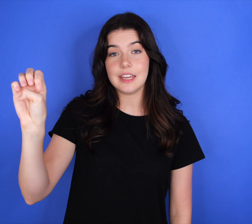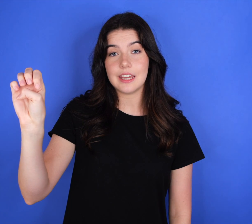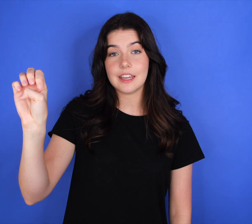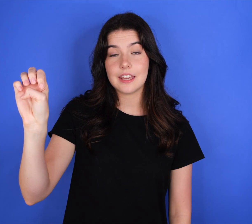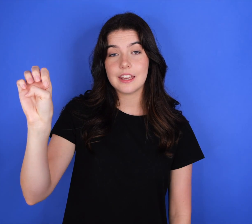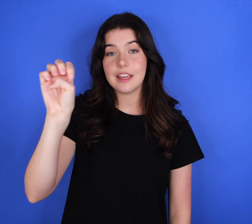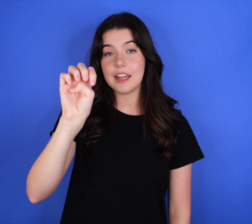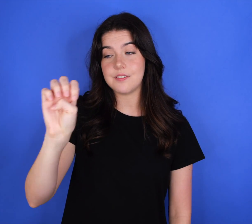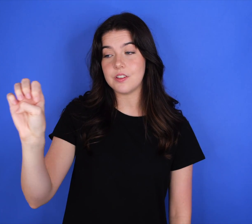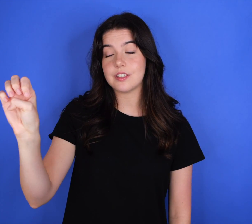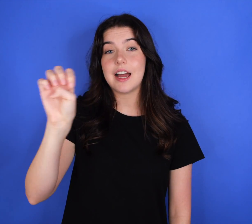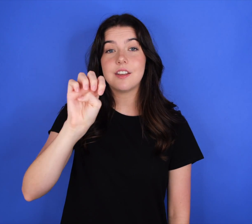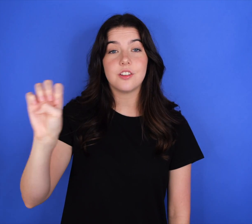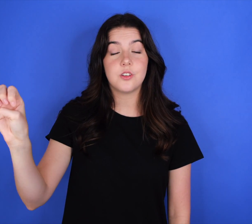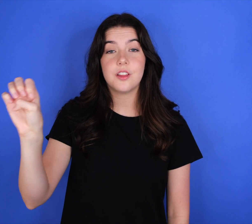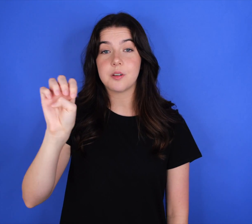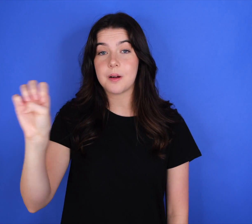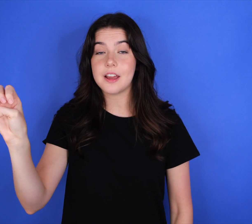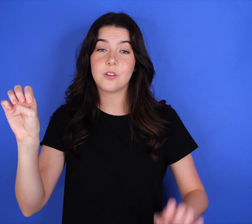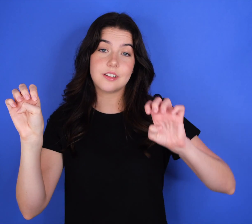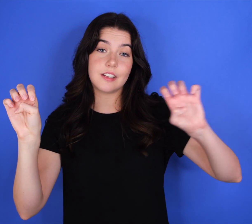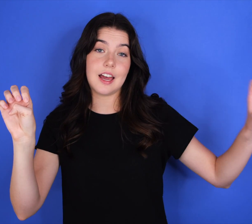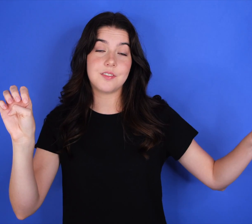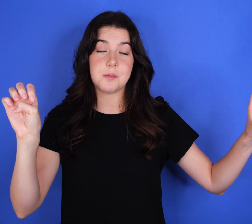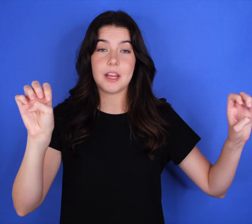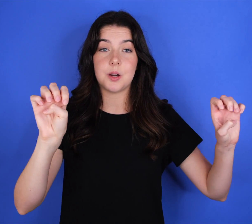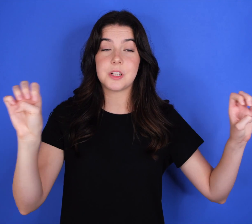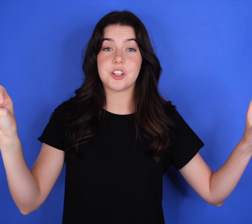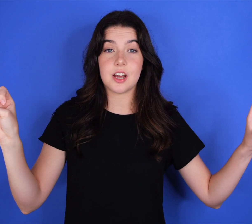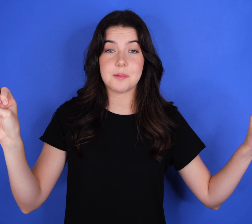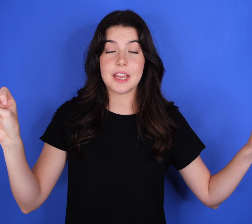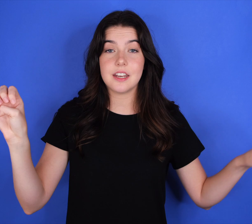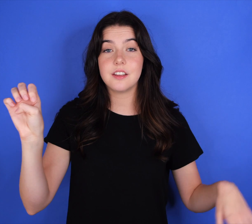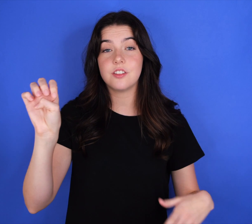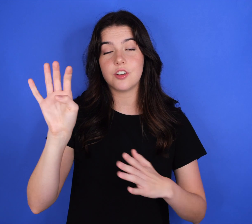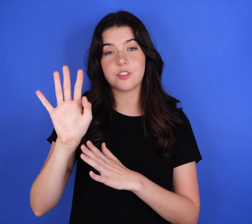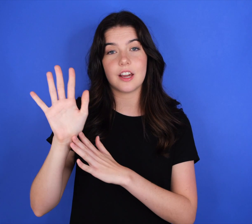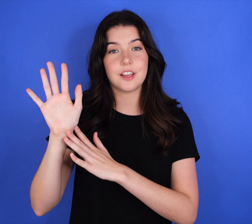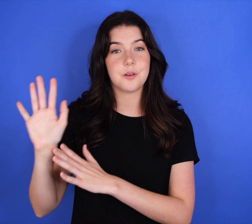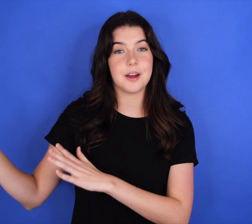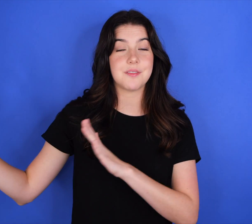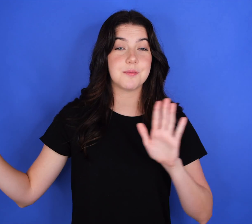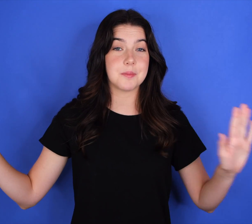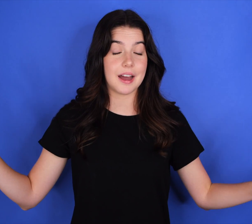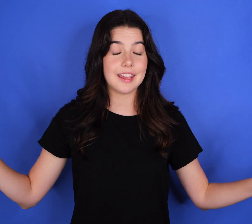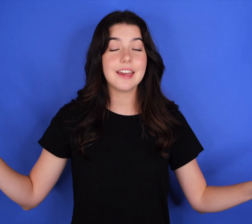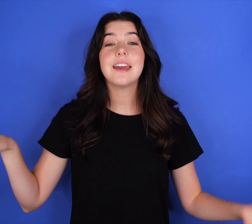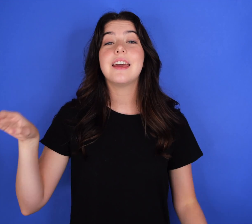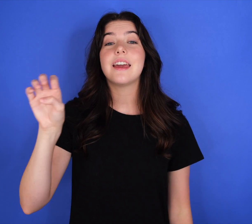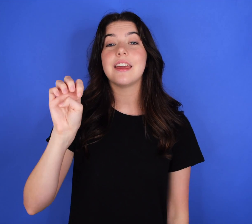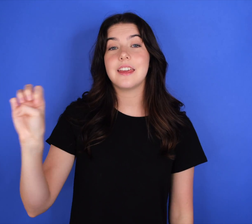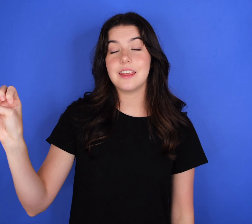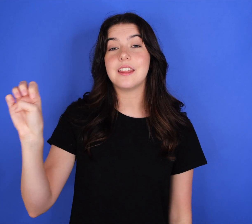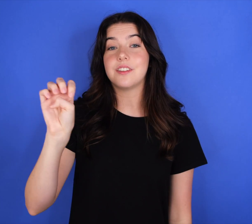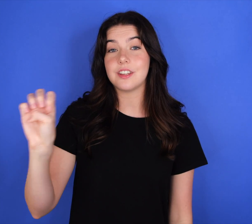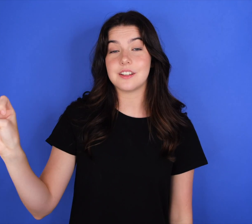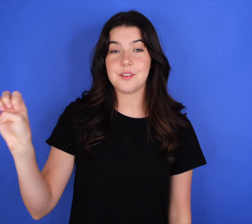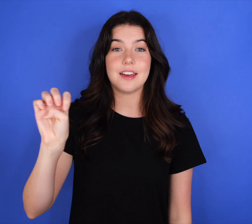M-A-C-E-E. And if you slide to the right or to the left, depending on which your dominant hand is, you're sliding away from your body, it signifies that